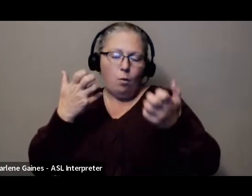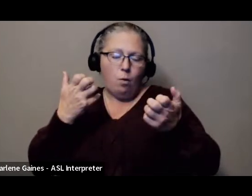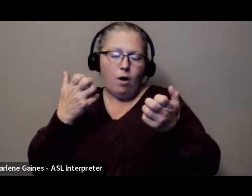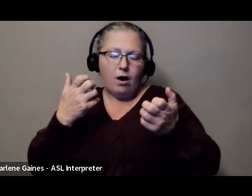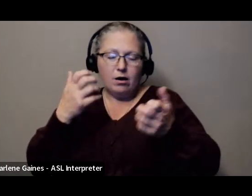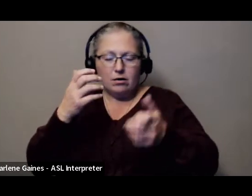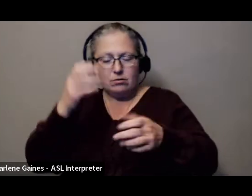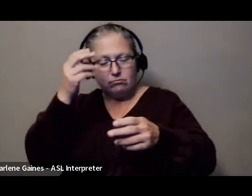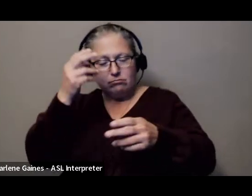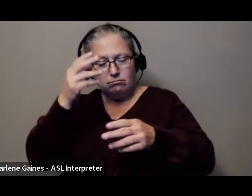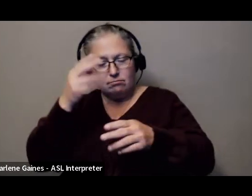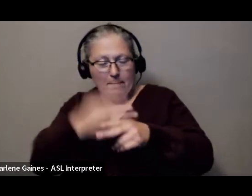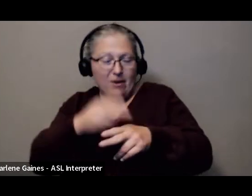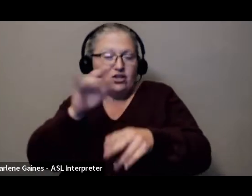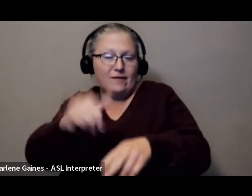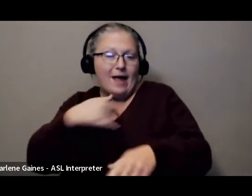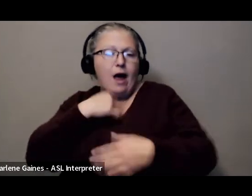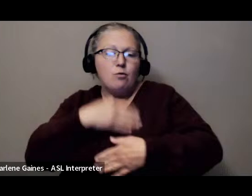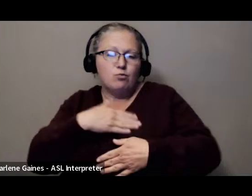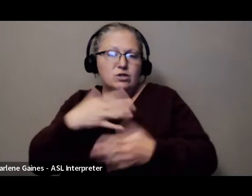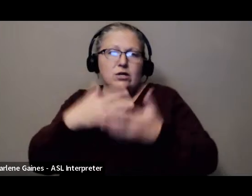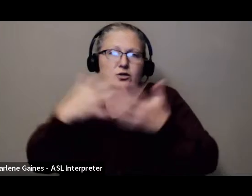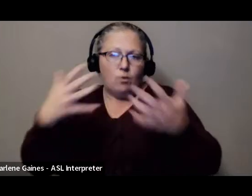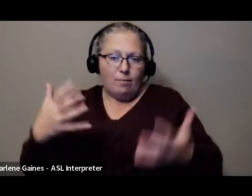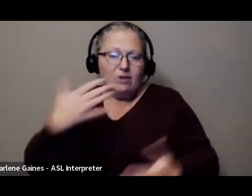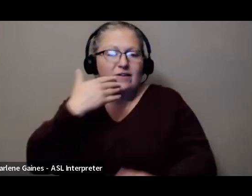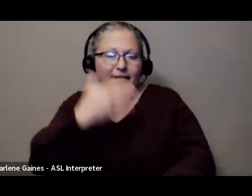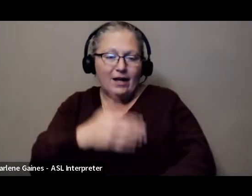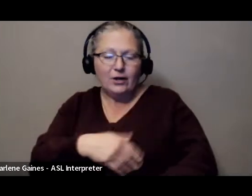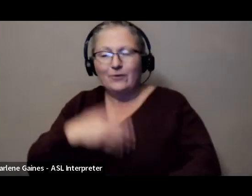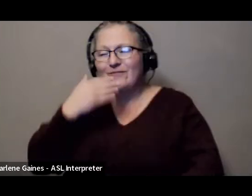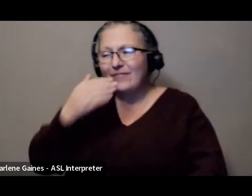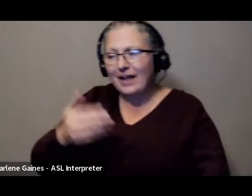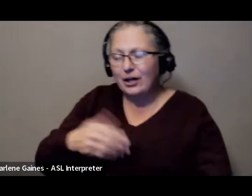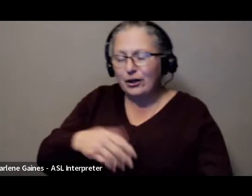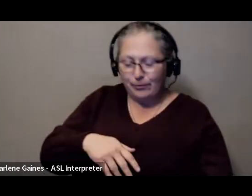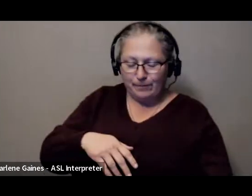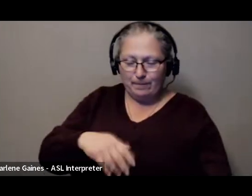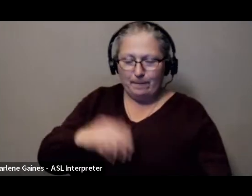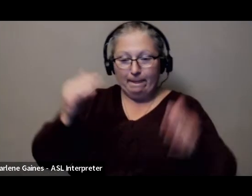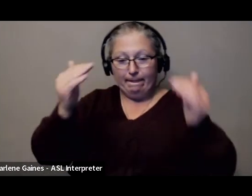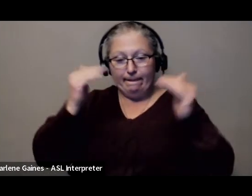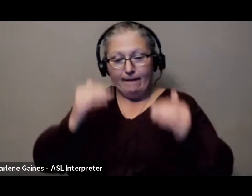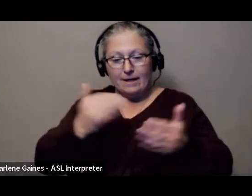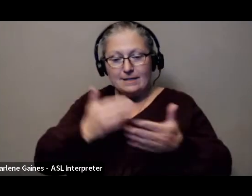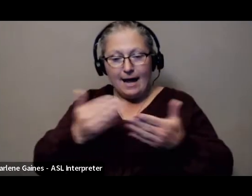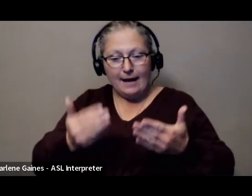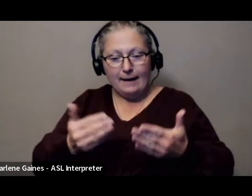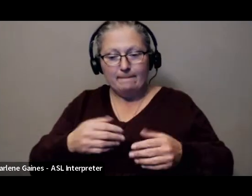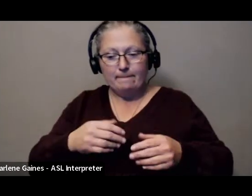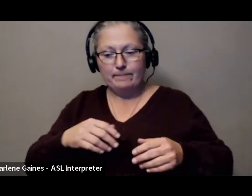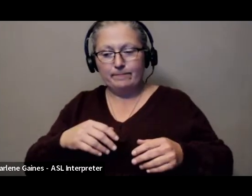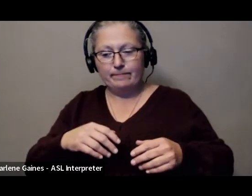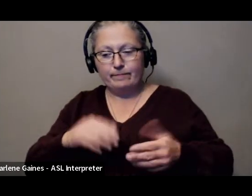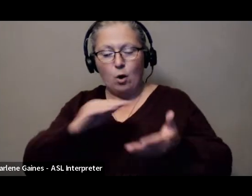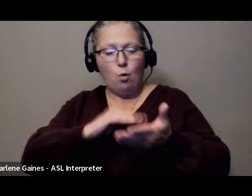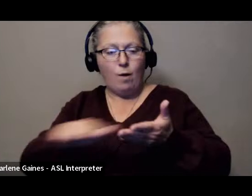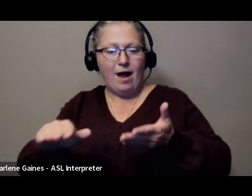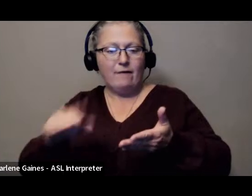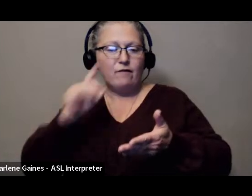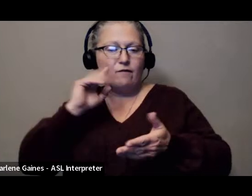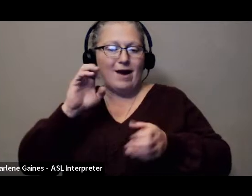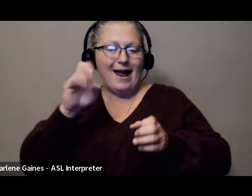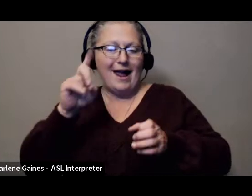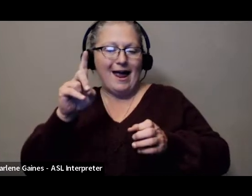want to call it out and say how much I appreciate it. So thank you. Thank you. Okay, next item. The next item is a waiver for one of our